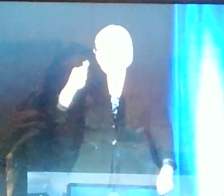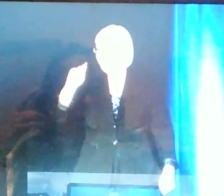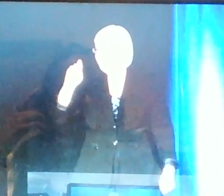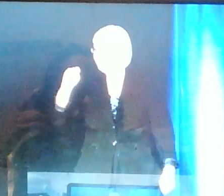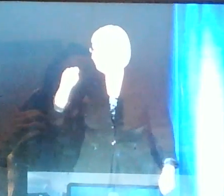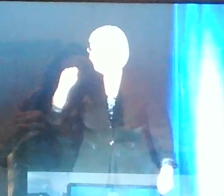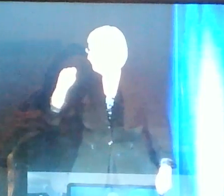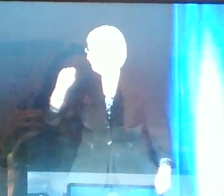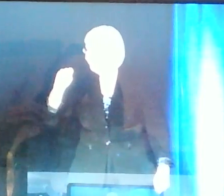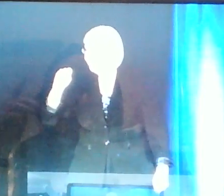If a baseball...